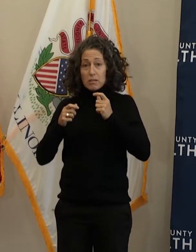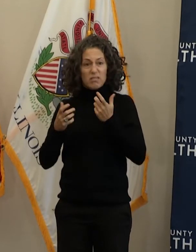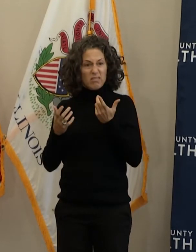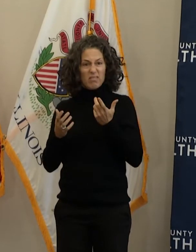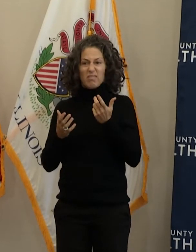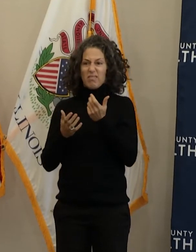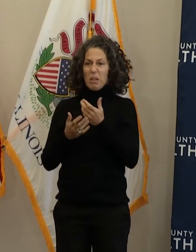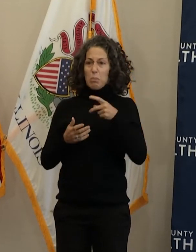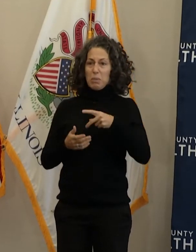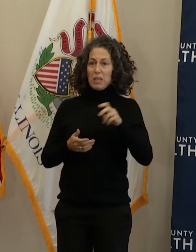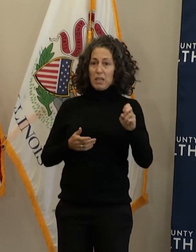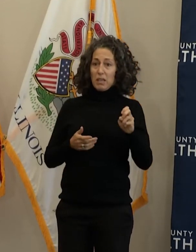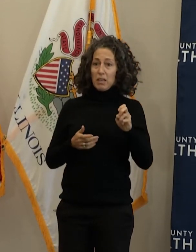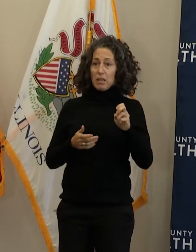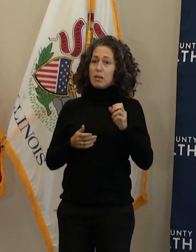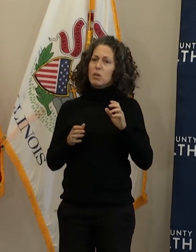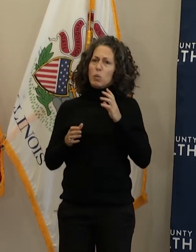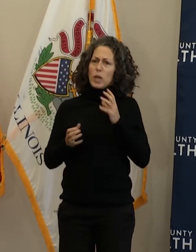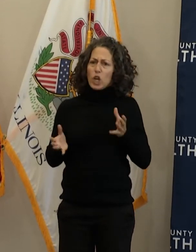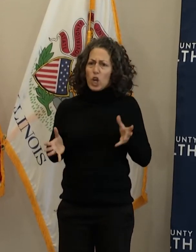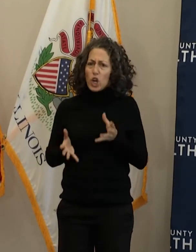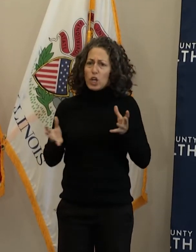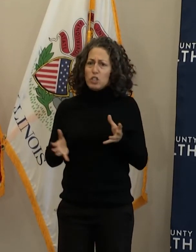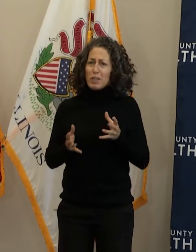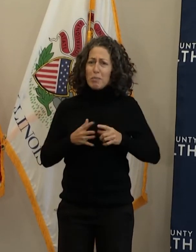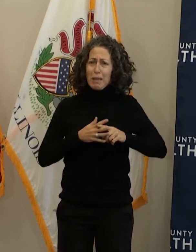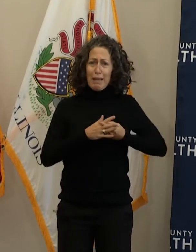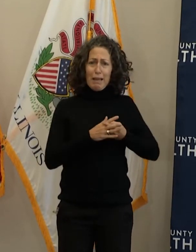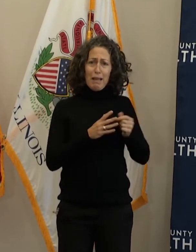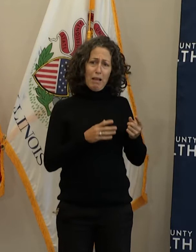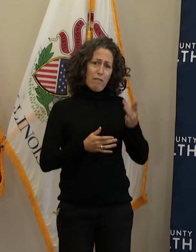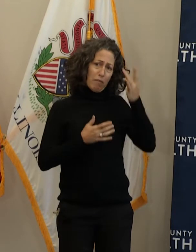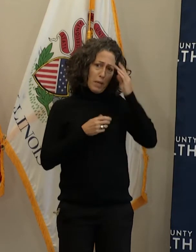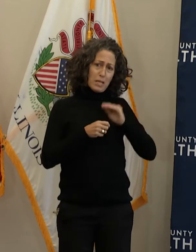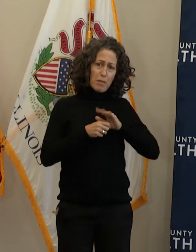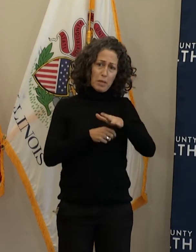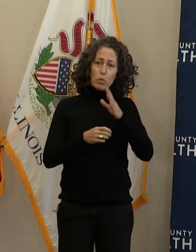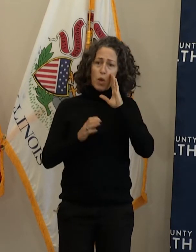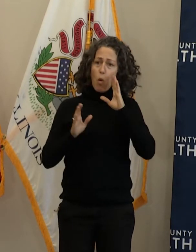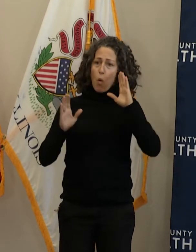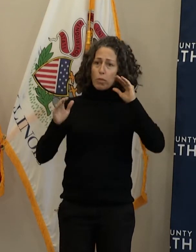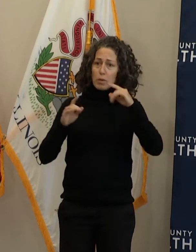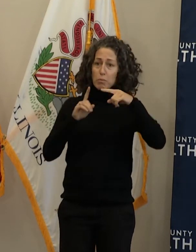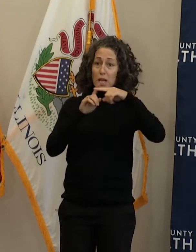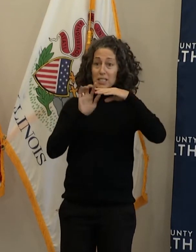very beginning of this pandemic, that this positive trend will continue.